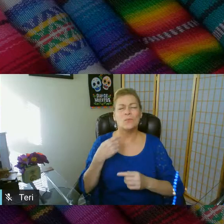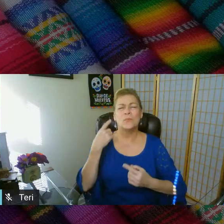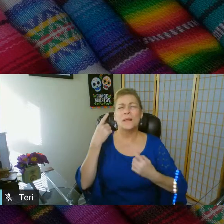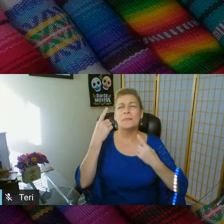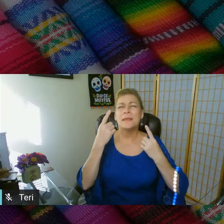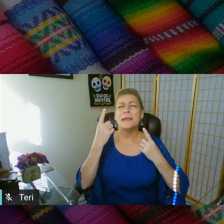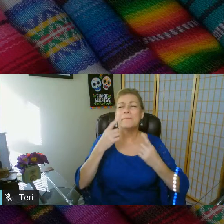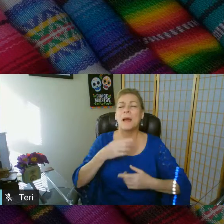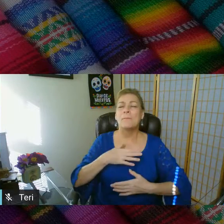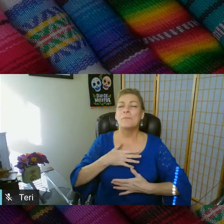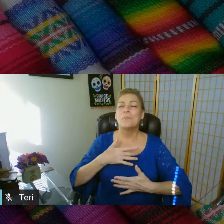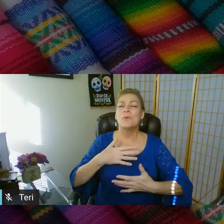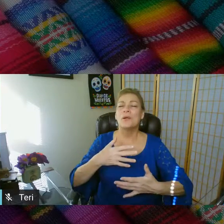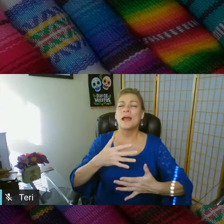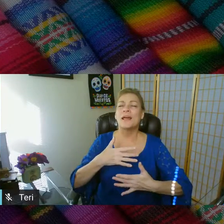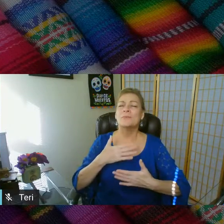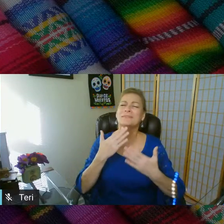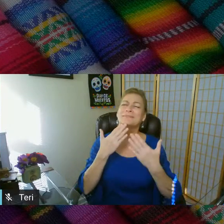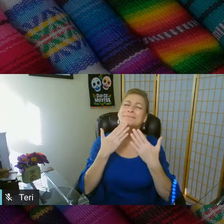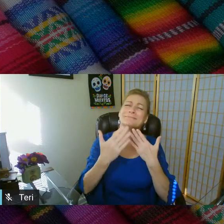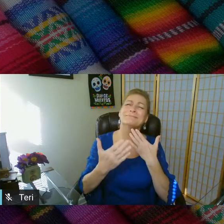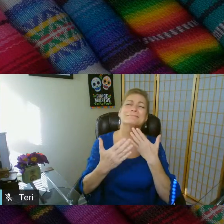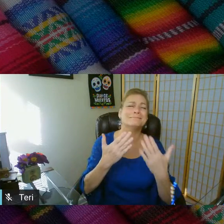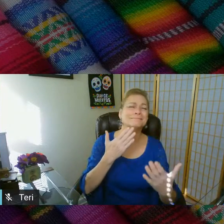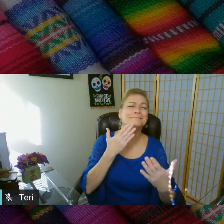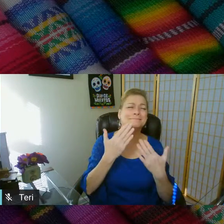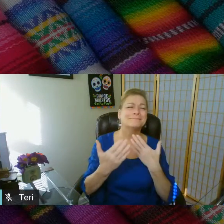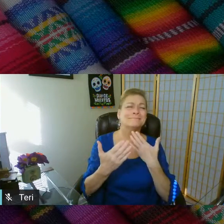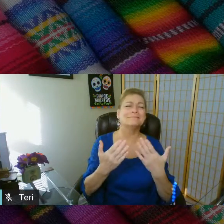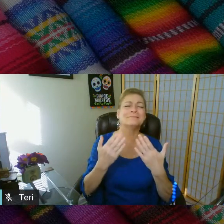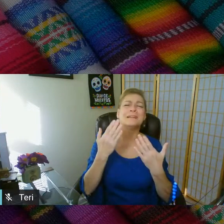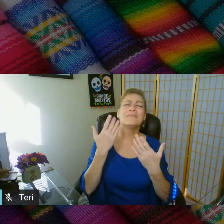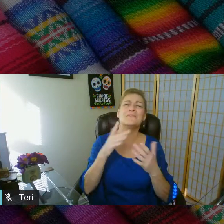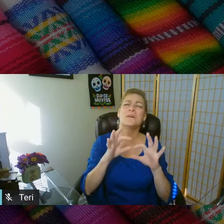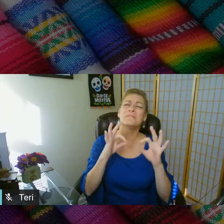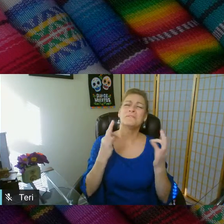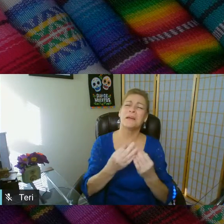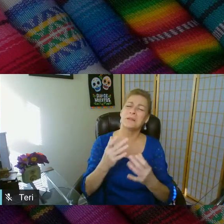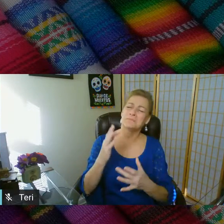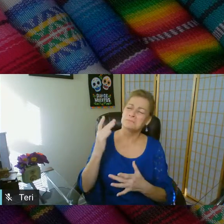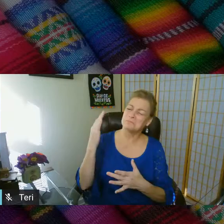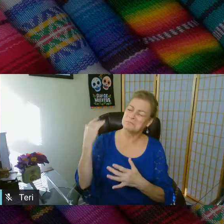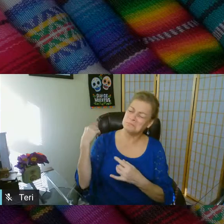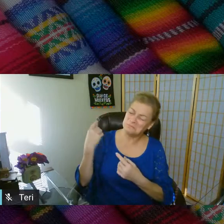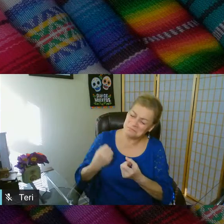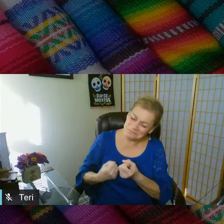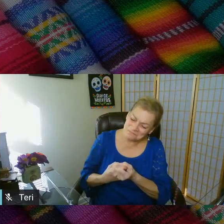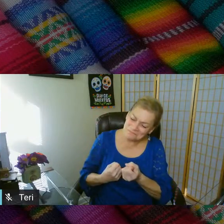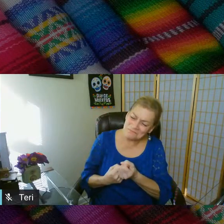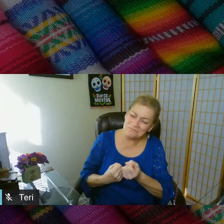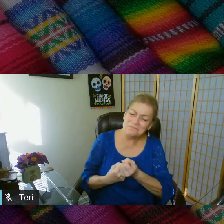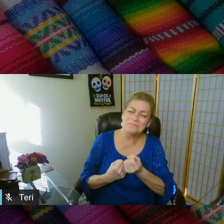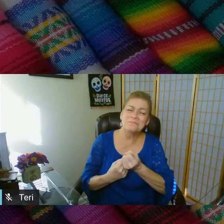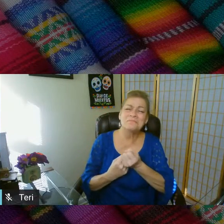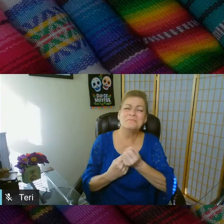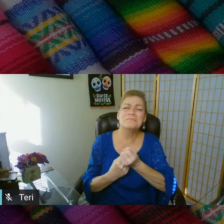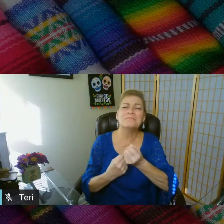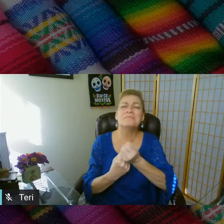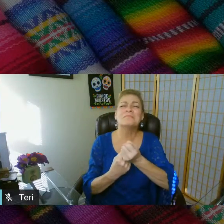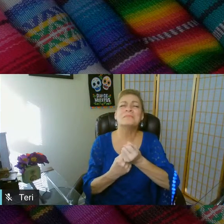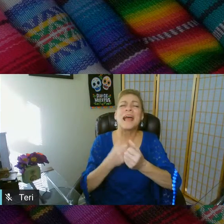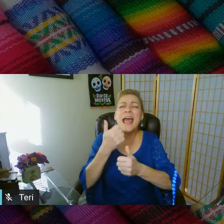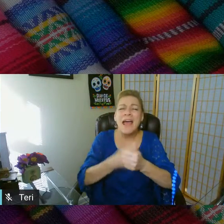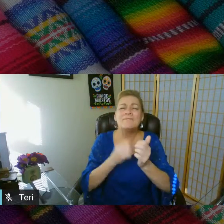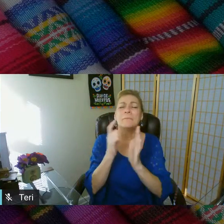And in this way, we give thanks for our ancestors sustaining us in each and every moment without even a thought of ours.